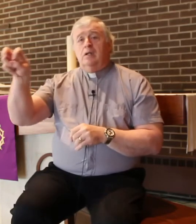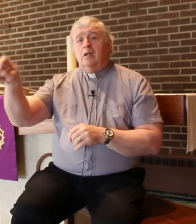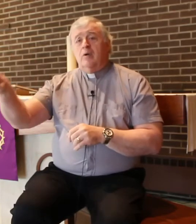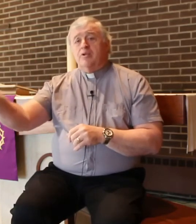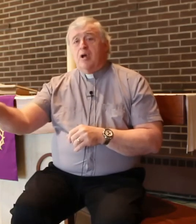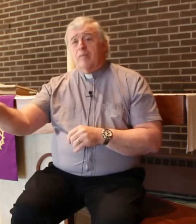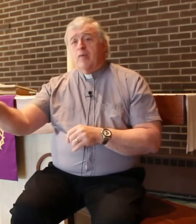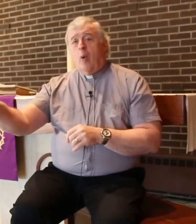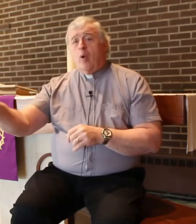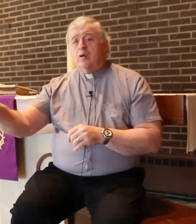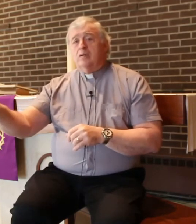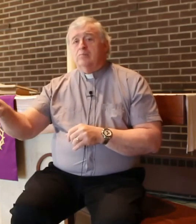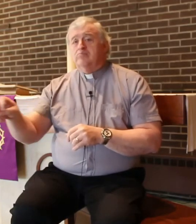Now we jump forward